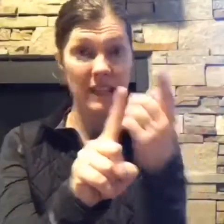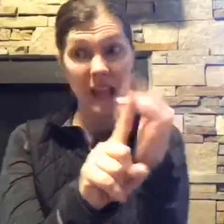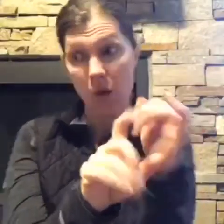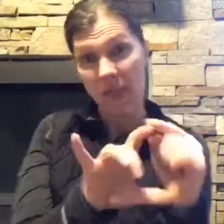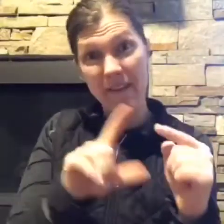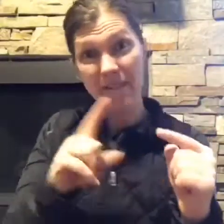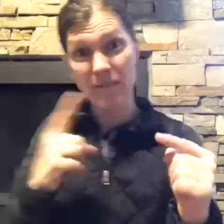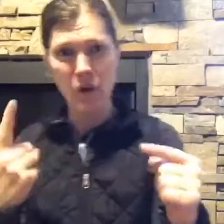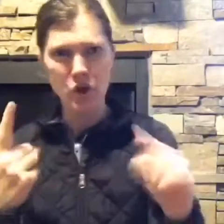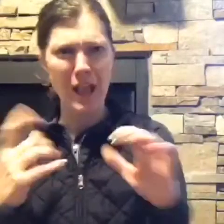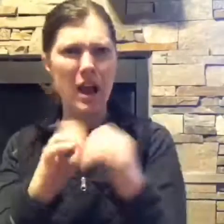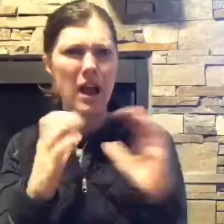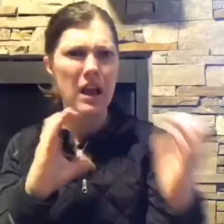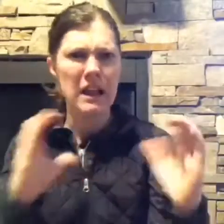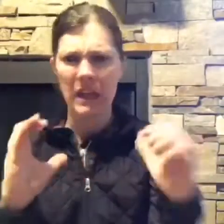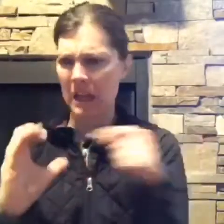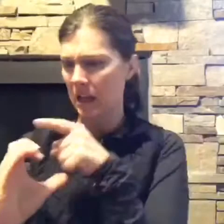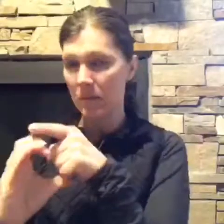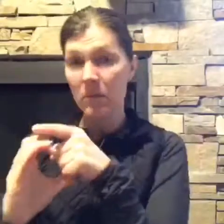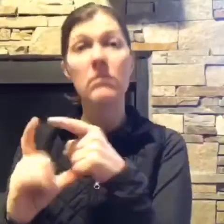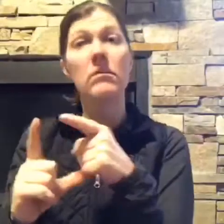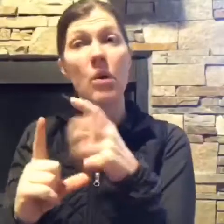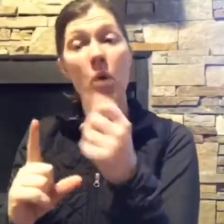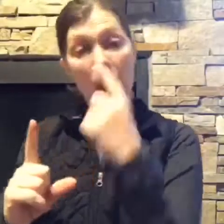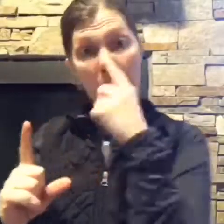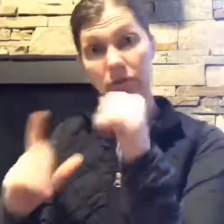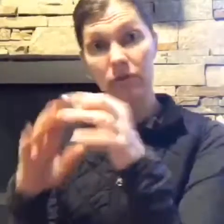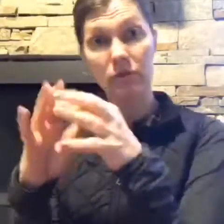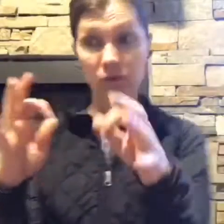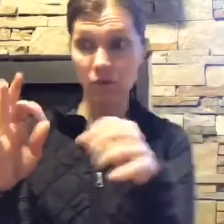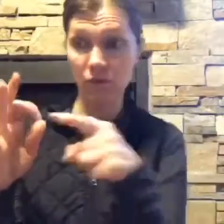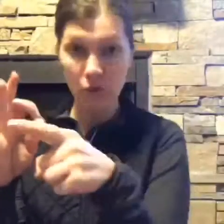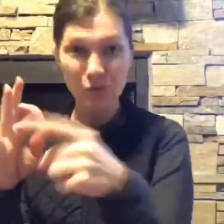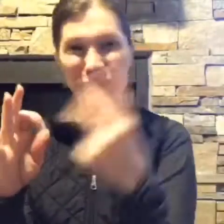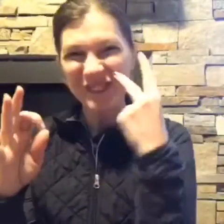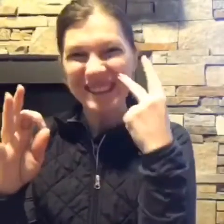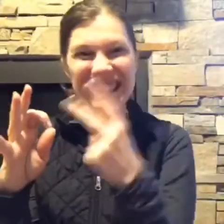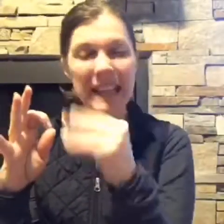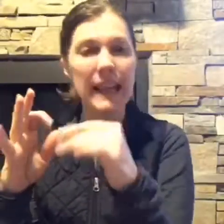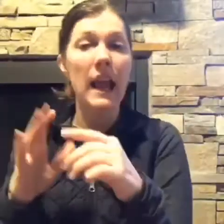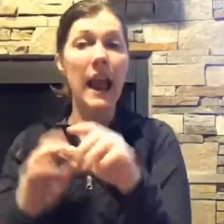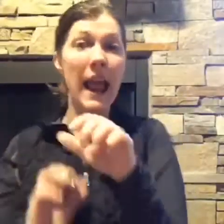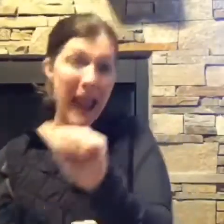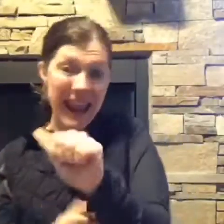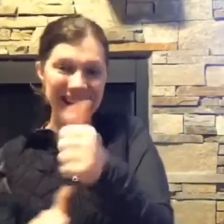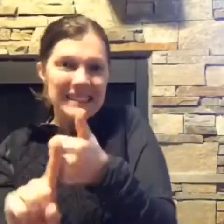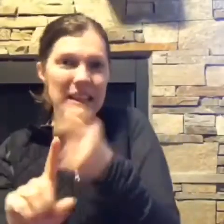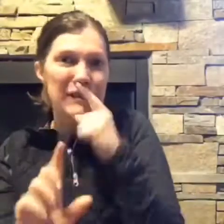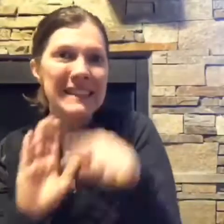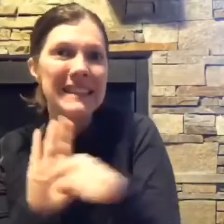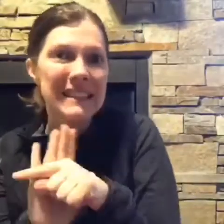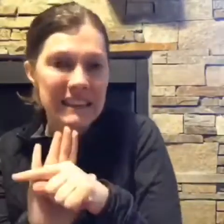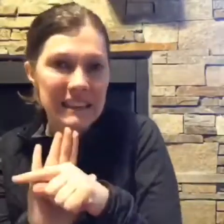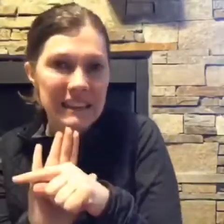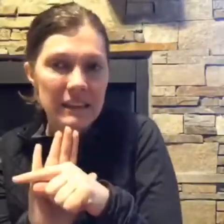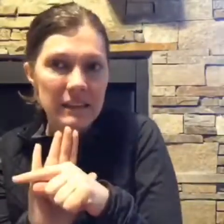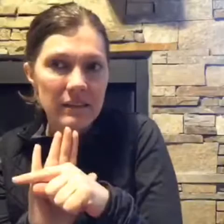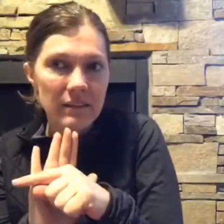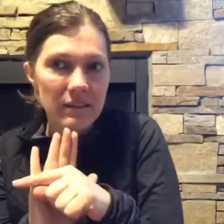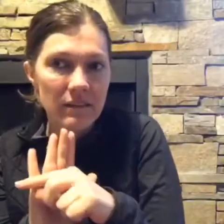went. Okay, picture this graph. Notice, hey, it's negative. When the a value is negative, you know this parabola is going to be flipped upside